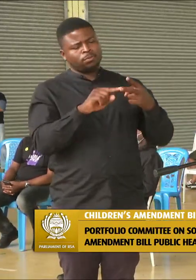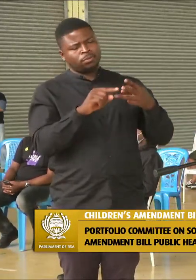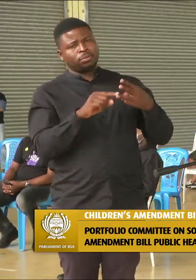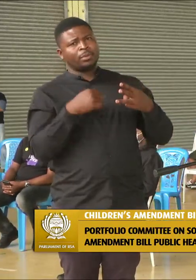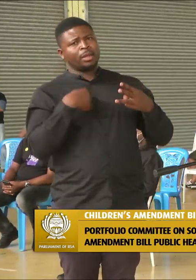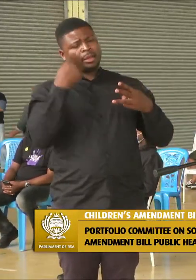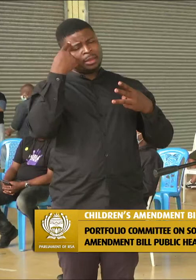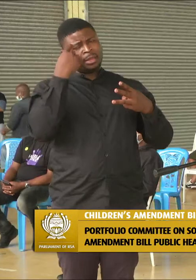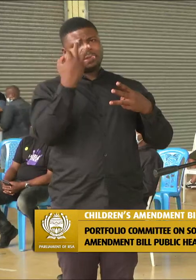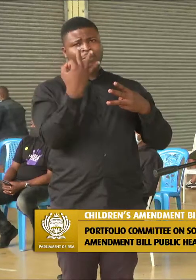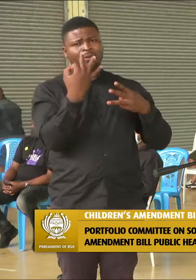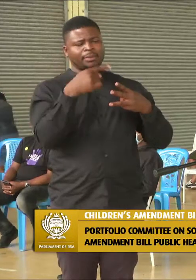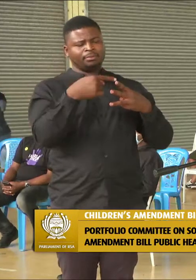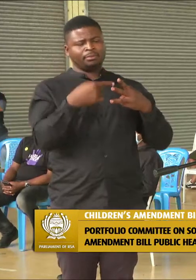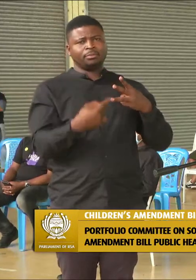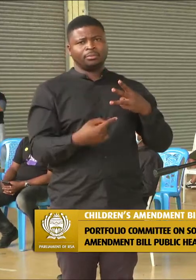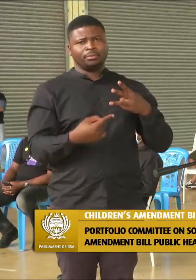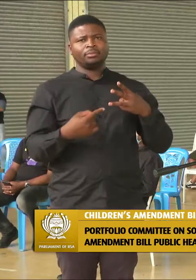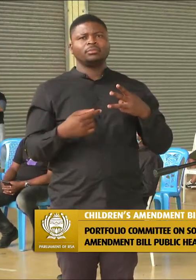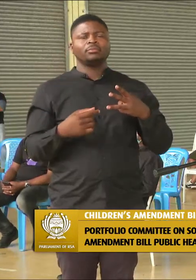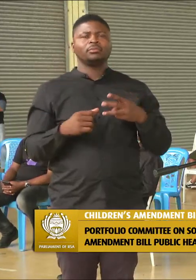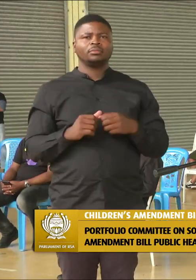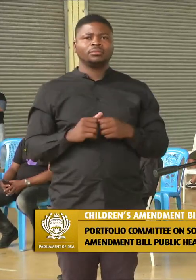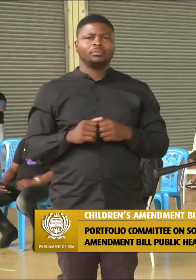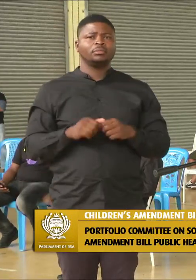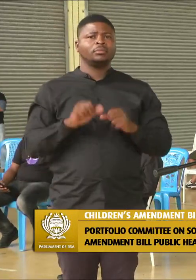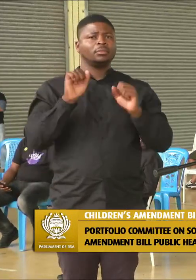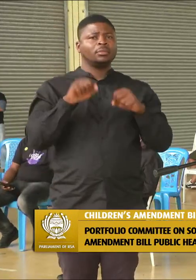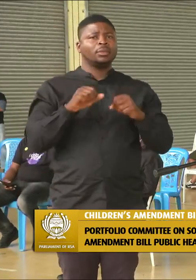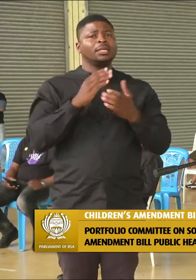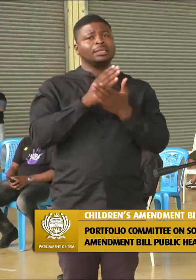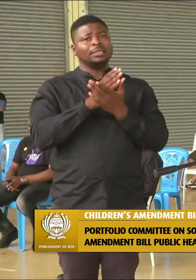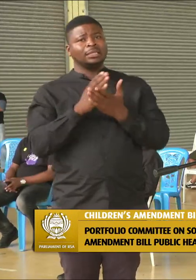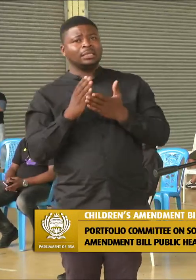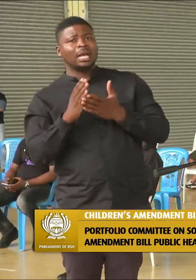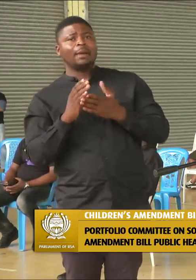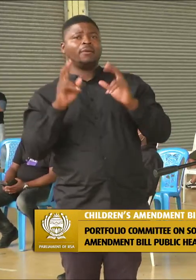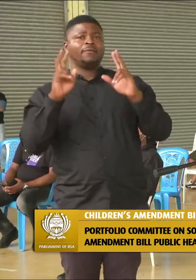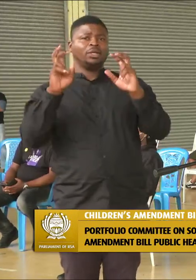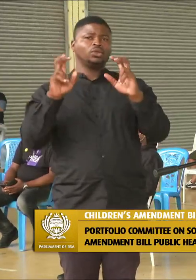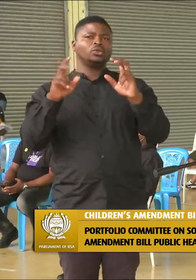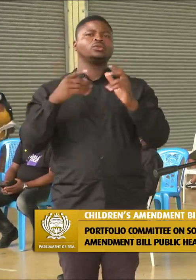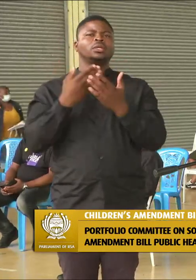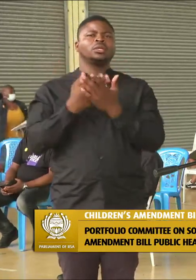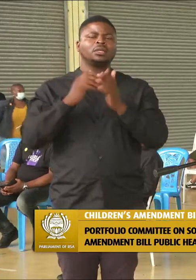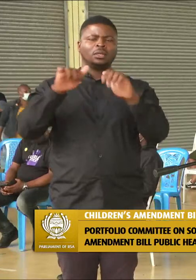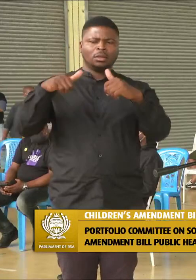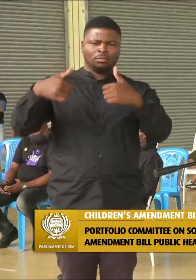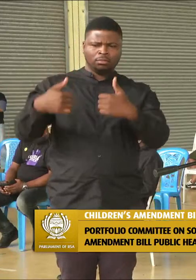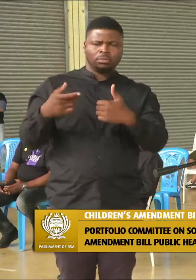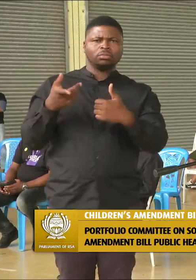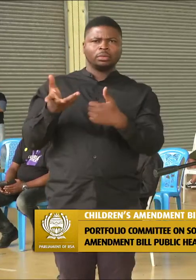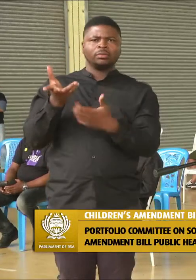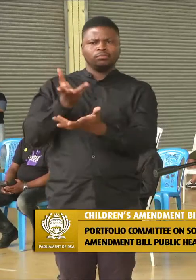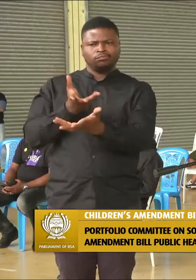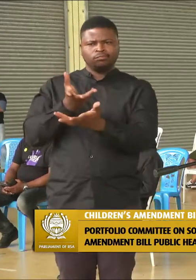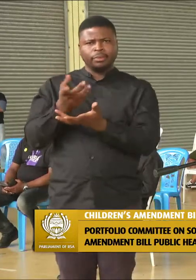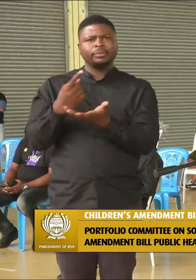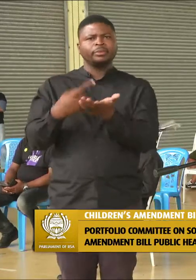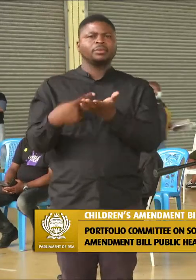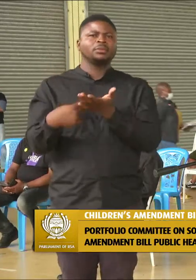of us. Yes, some of the issues are issues that we can discuss with the relevant members